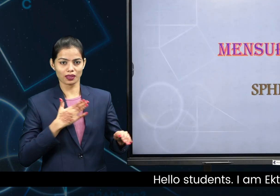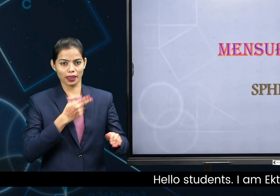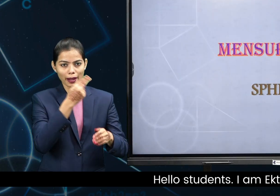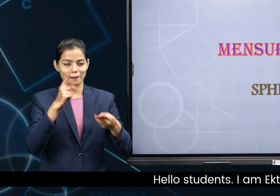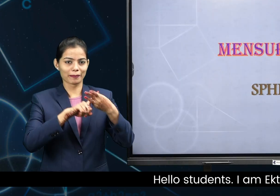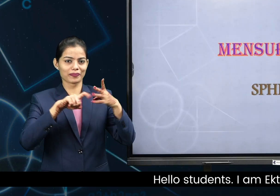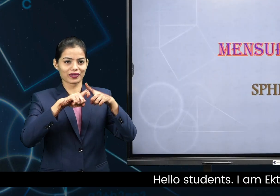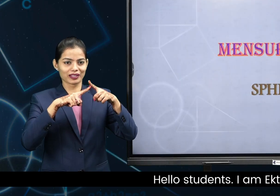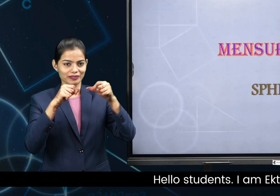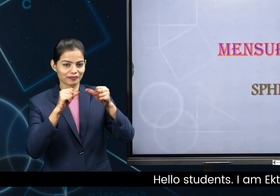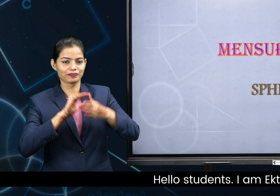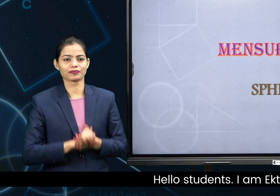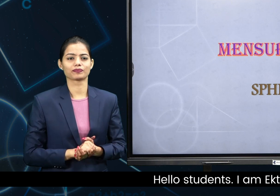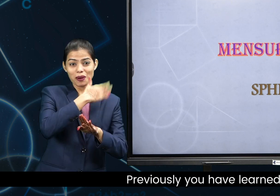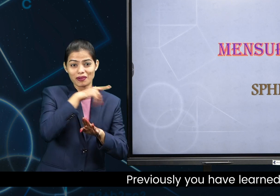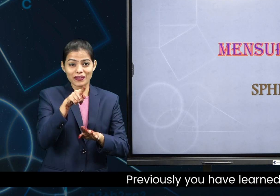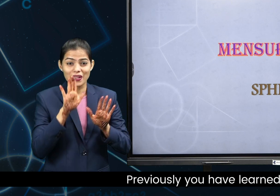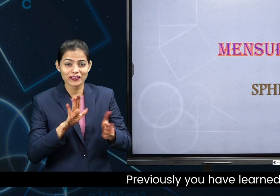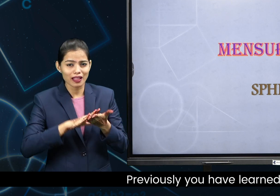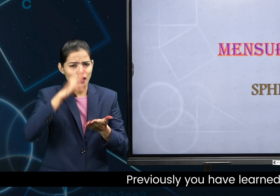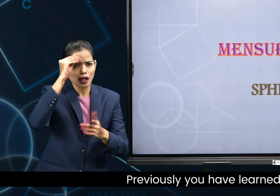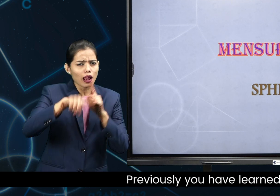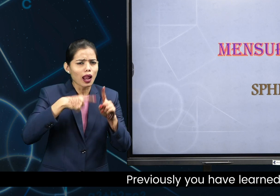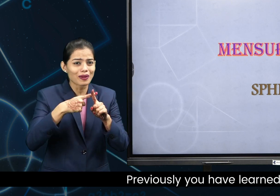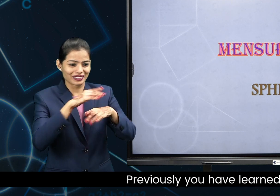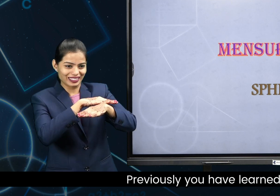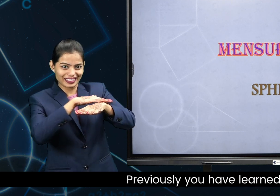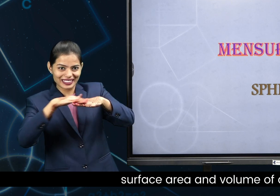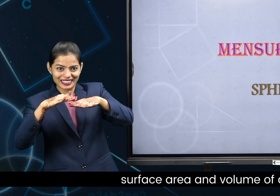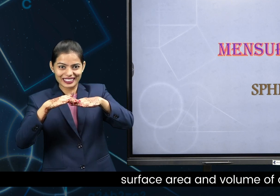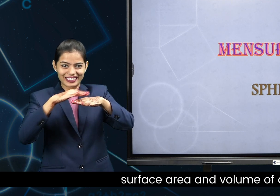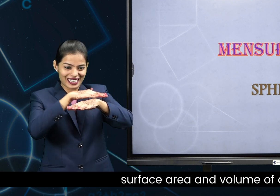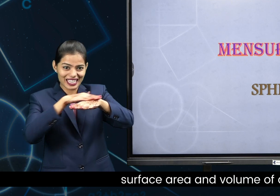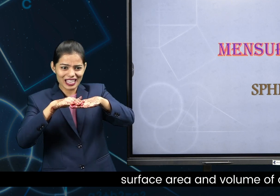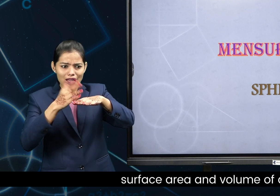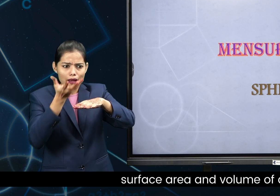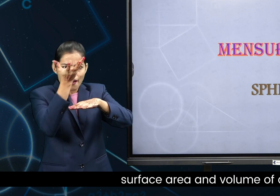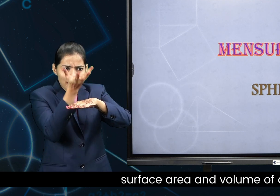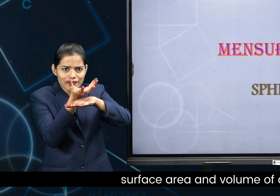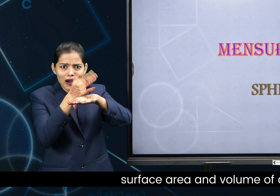students, I am Ekta. Previously, you have learned about surface area and volume of a